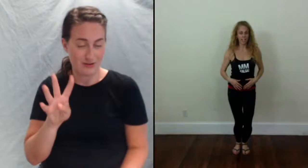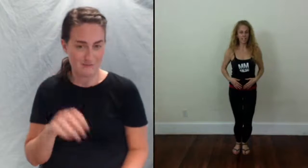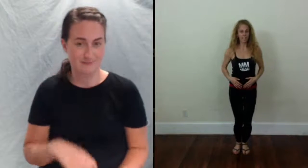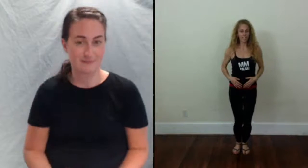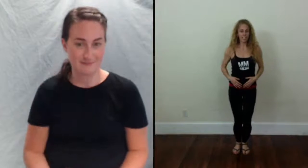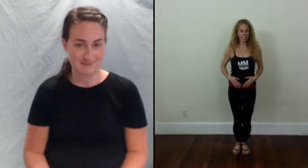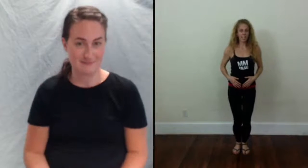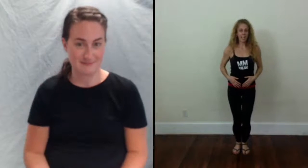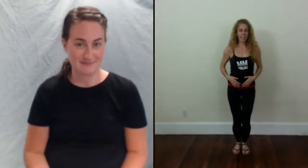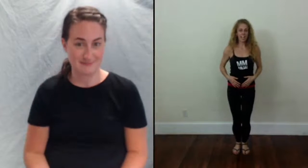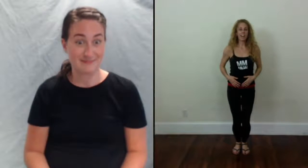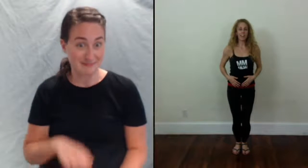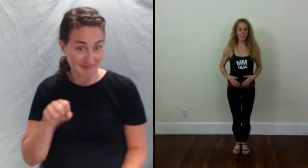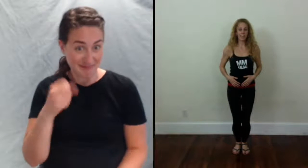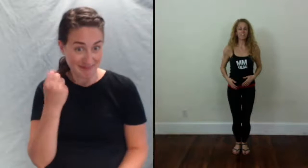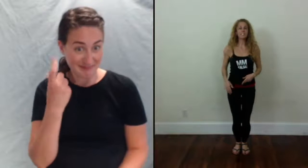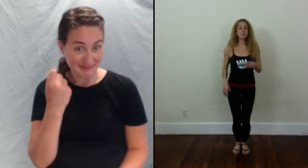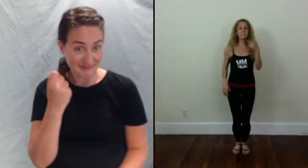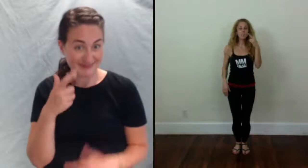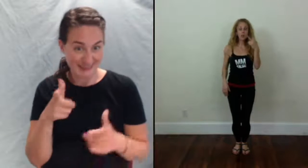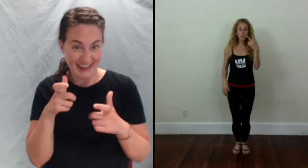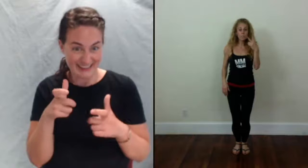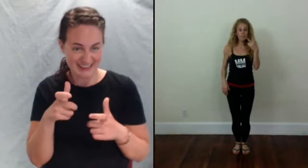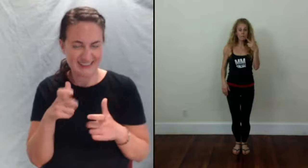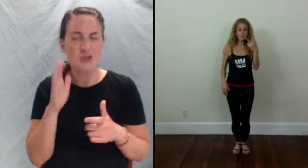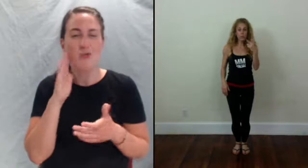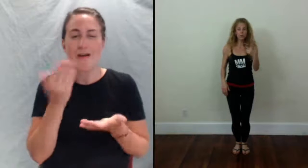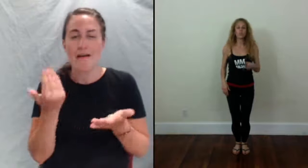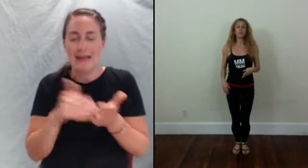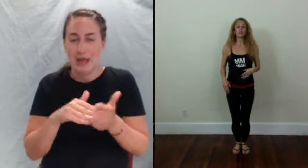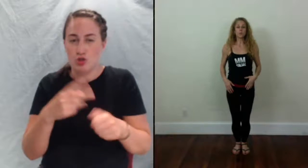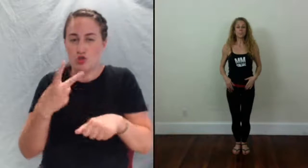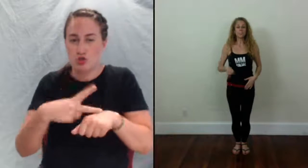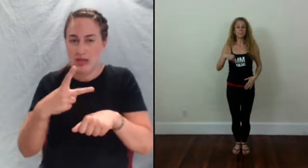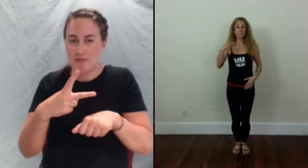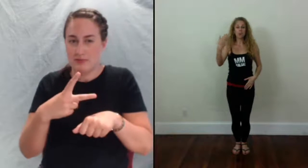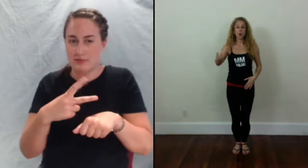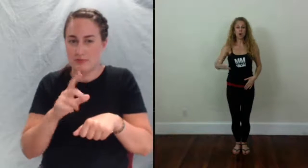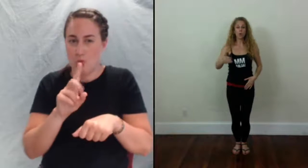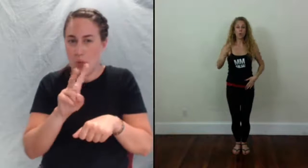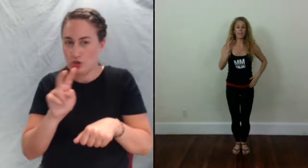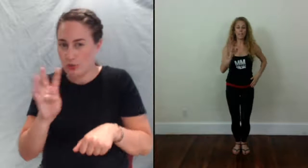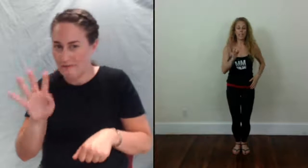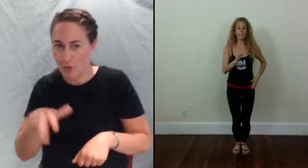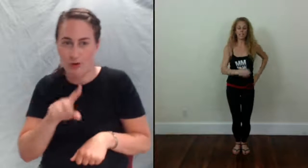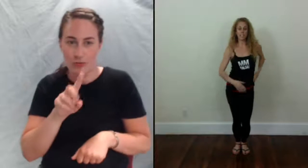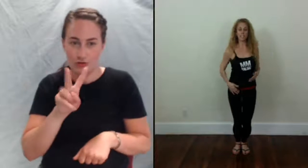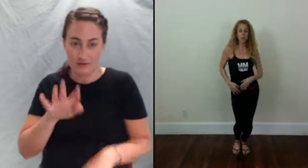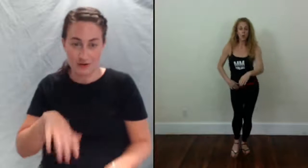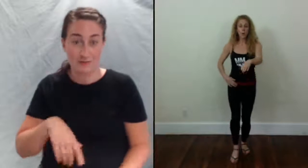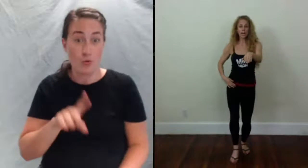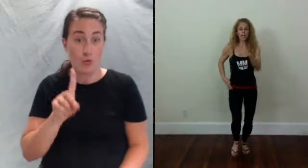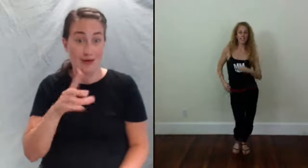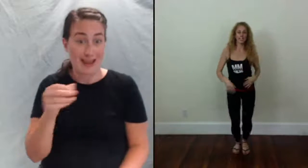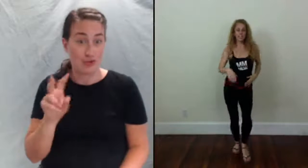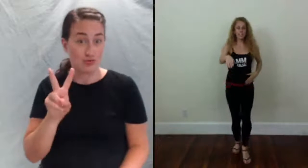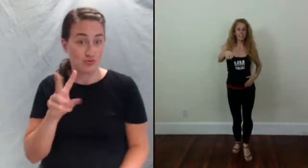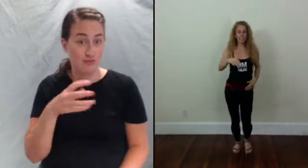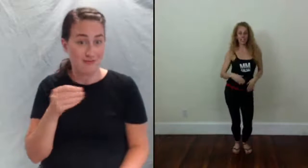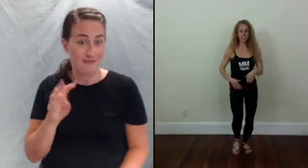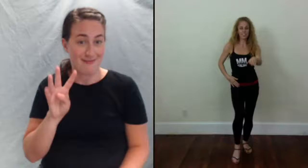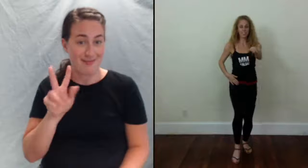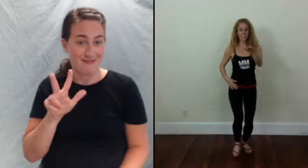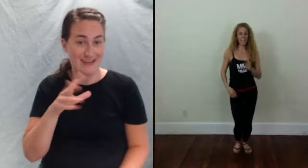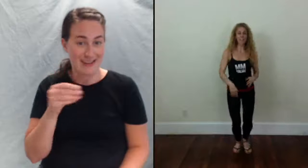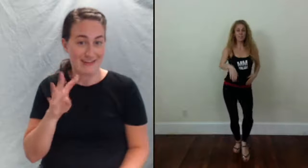4. Yeah? All right. Let's do it 2 times through. So we get to finish the whole round. And 1 and